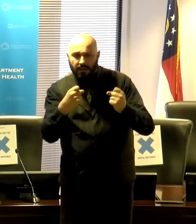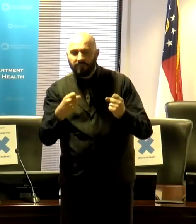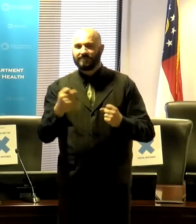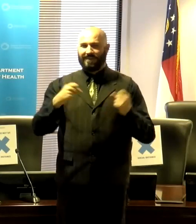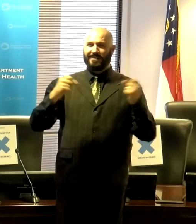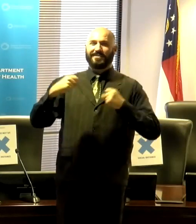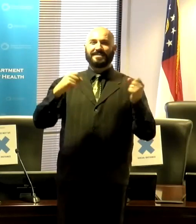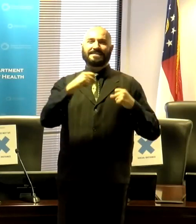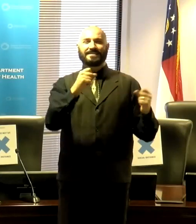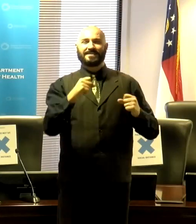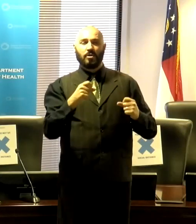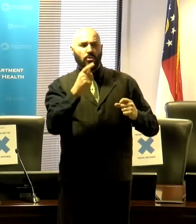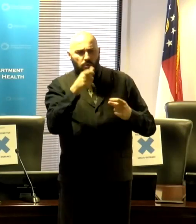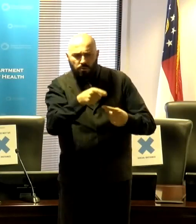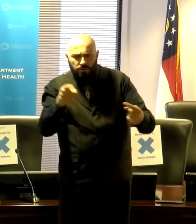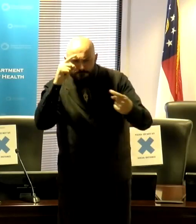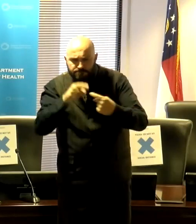Aye. Opposed?